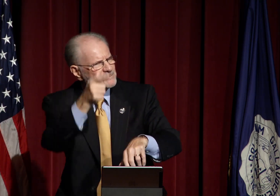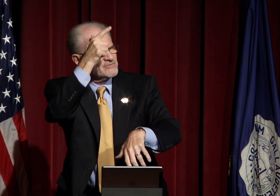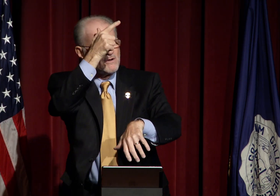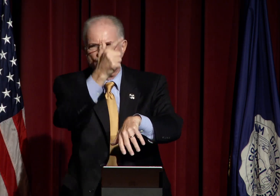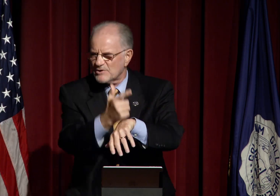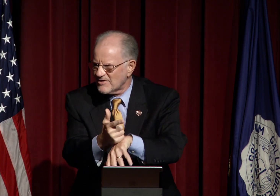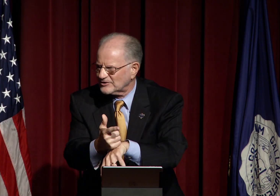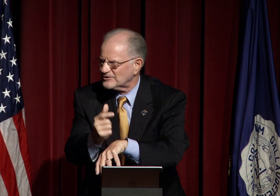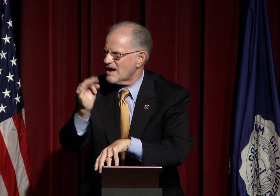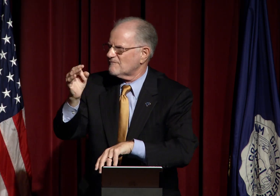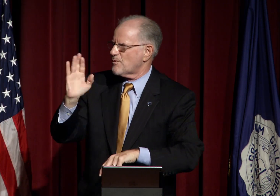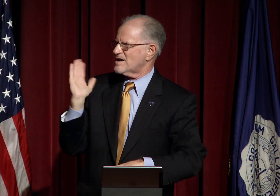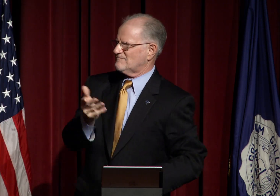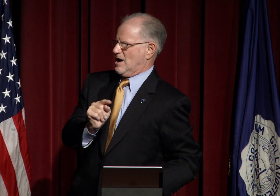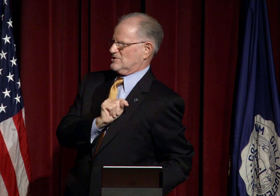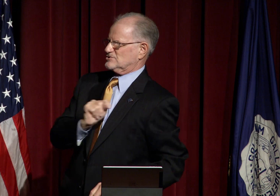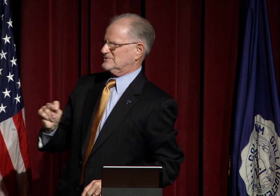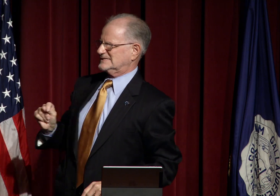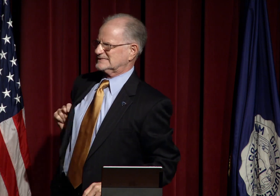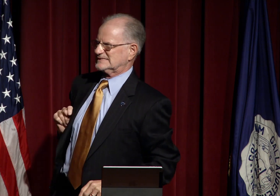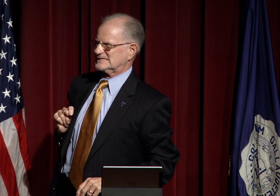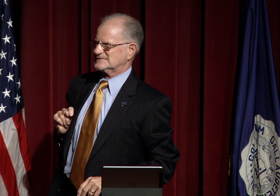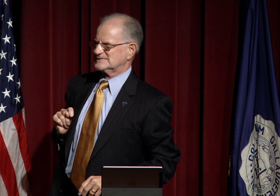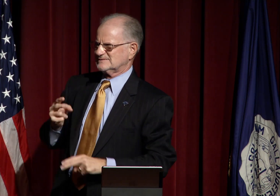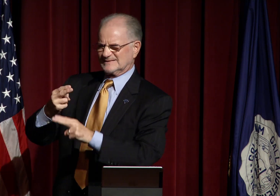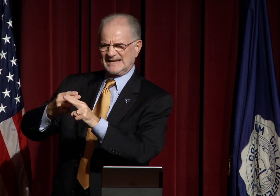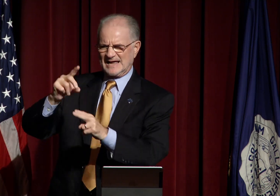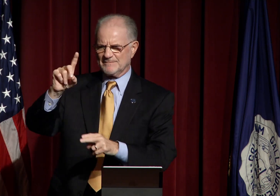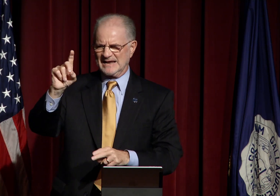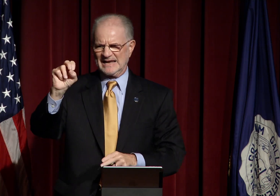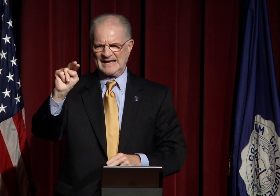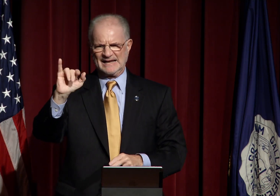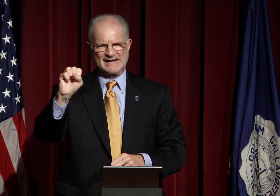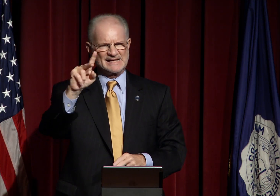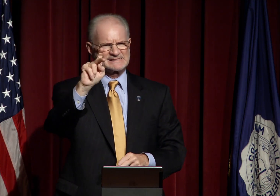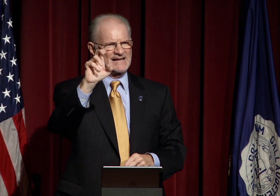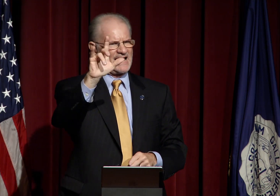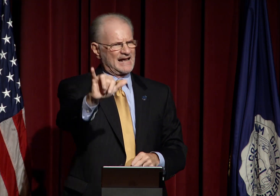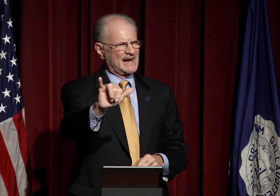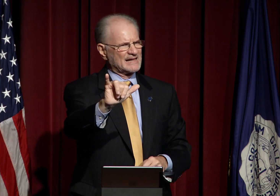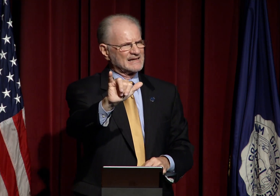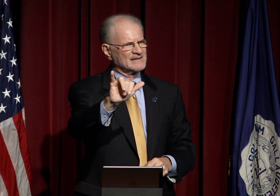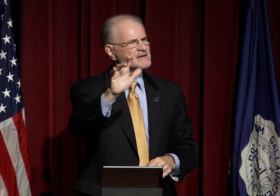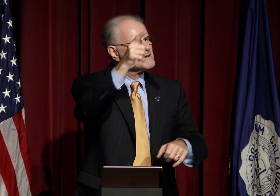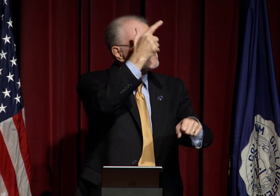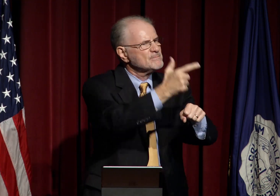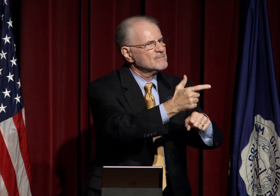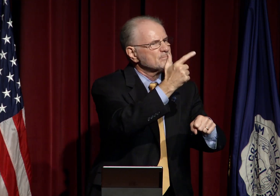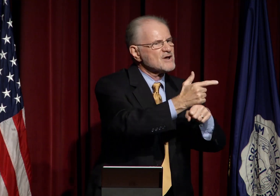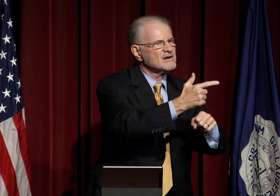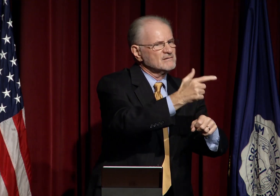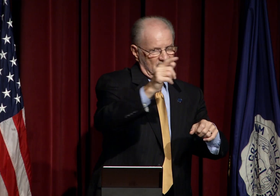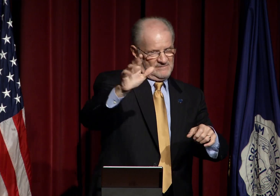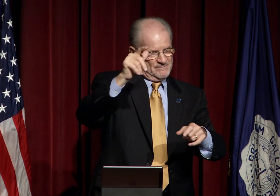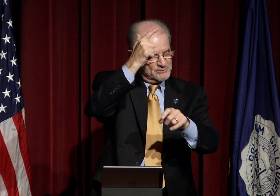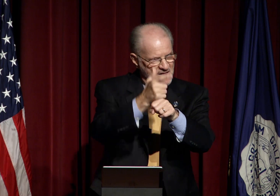The CEO of the zoo happens to be related to one of our trustees, Dennis